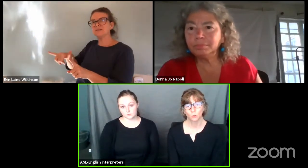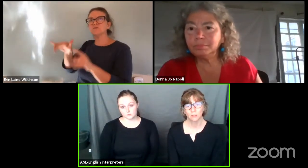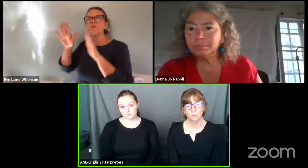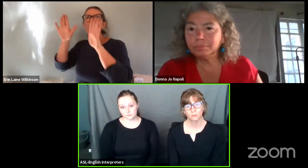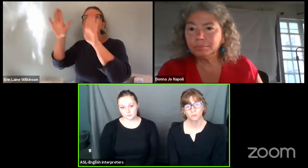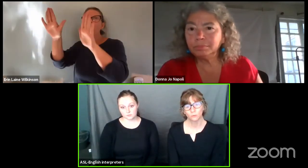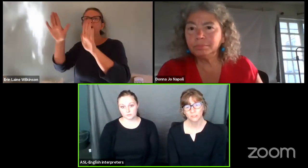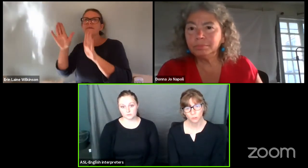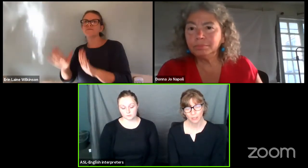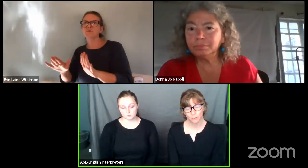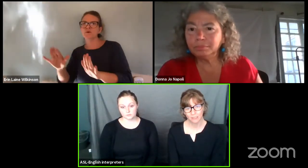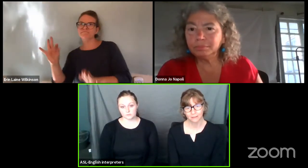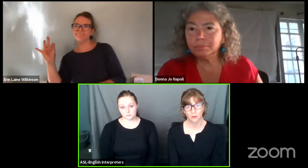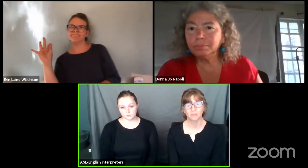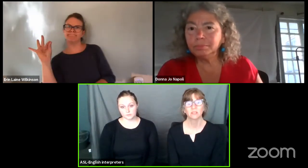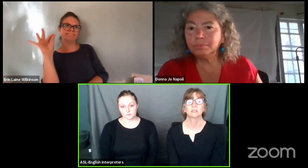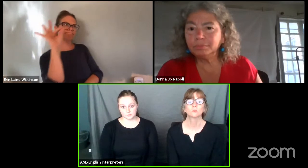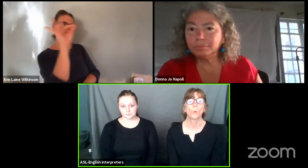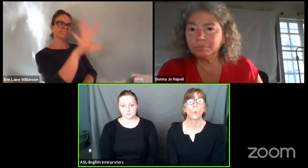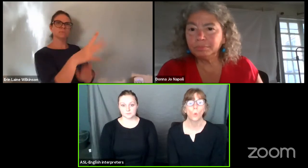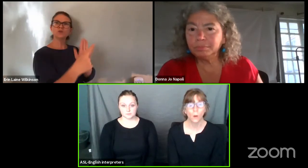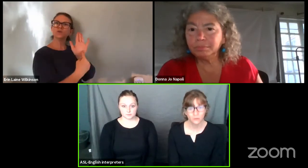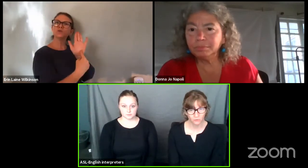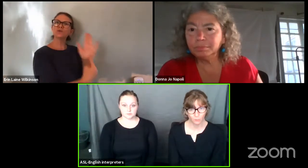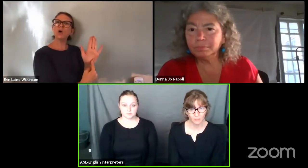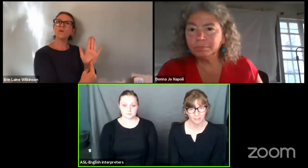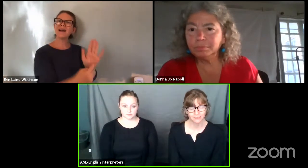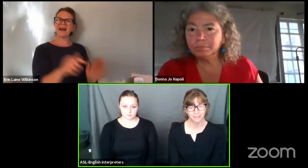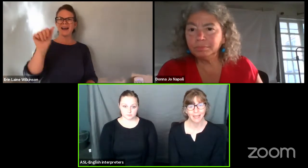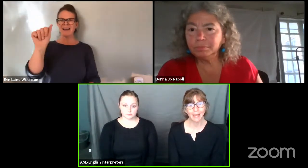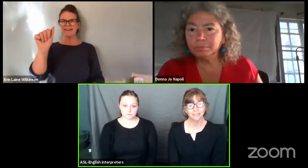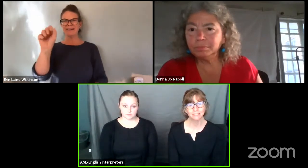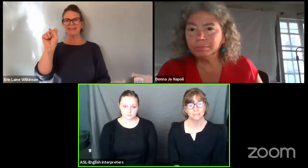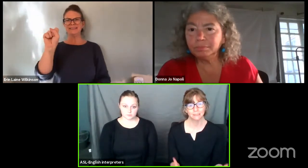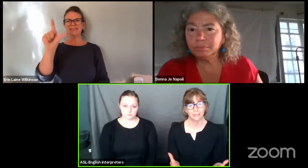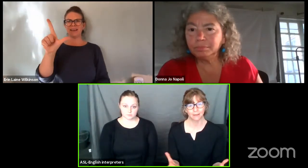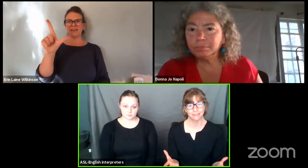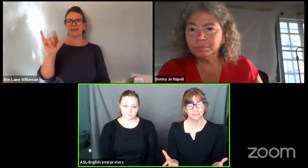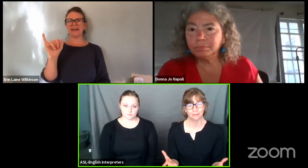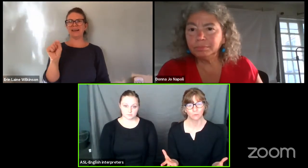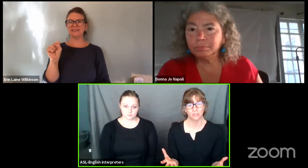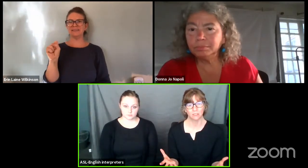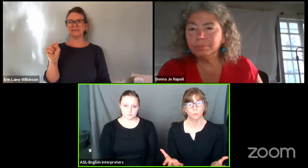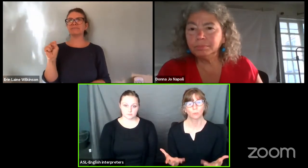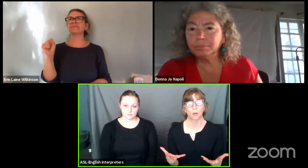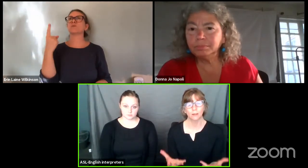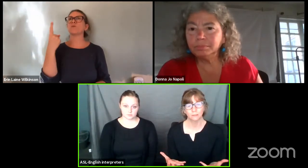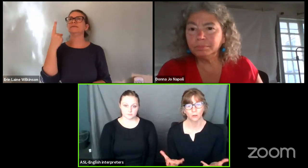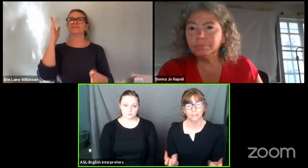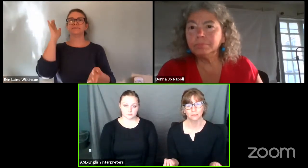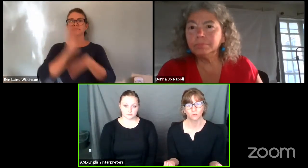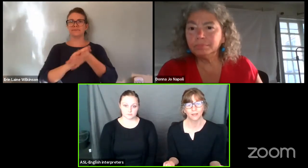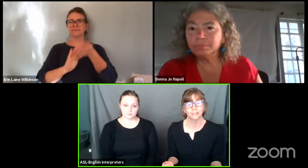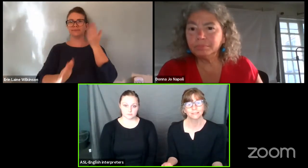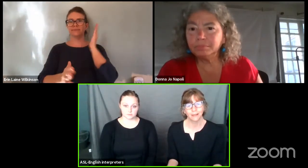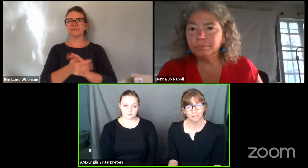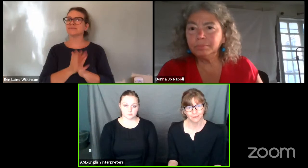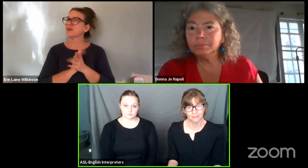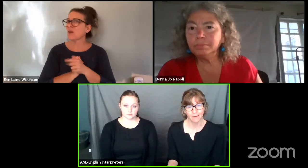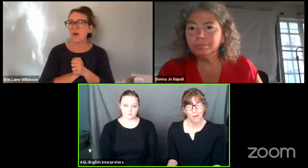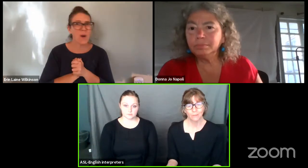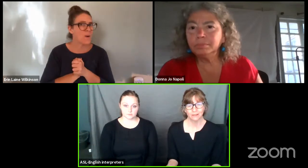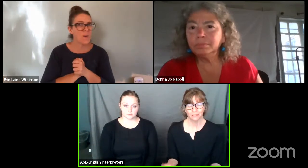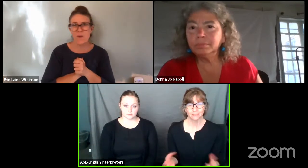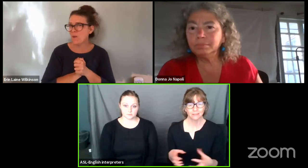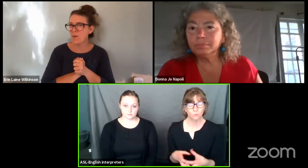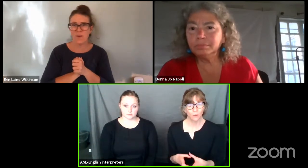There's been quite a bit of research happening there, and I think that's wonderful because it adds to that idea that we need to broaden our idea of what ASL